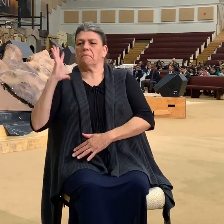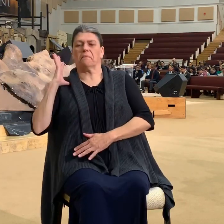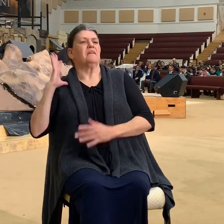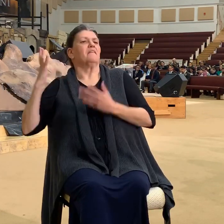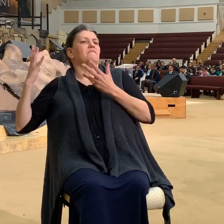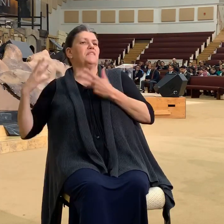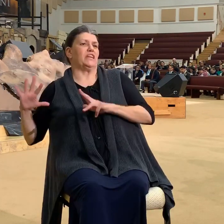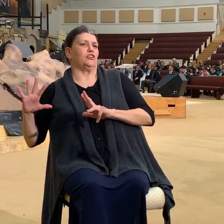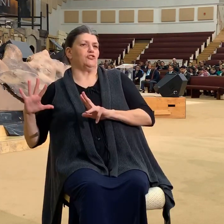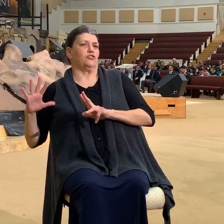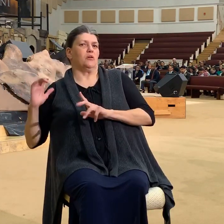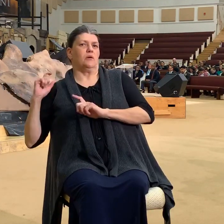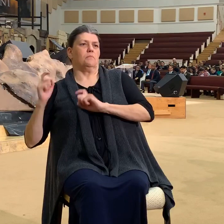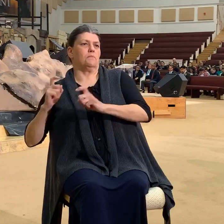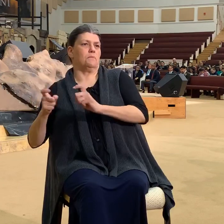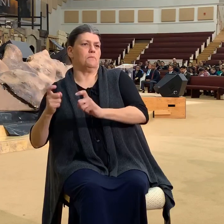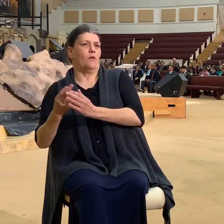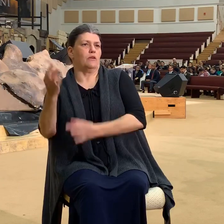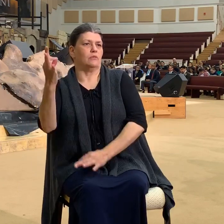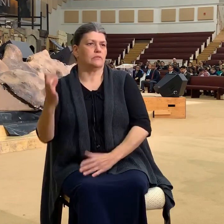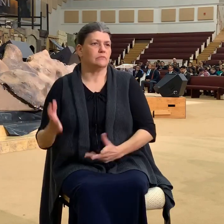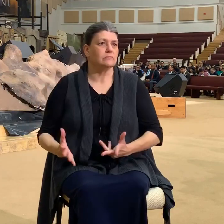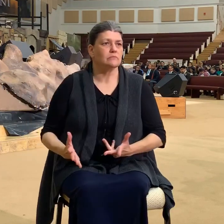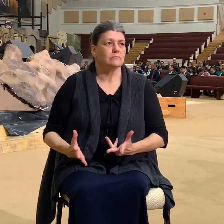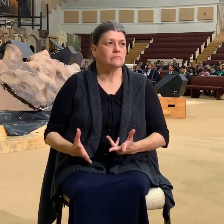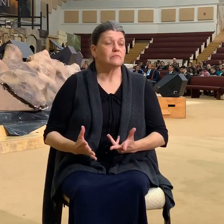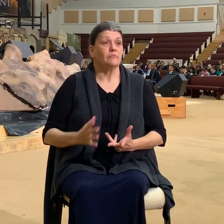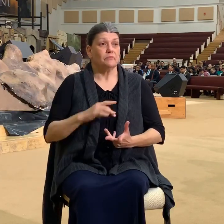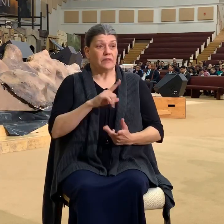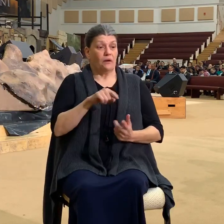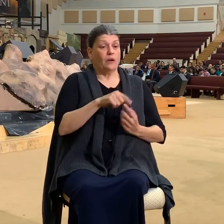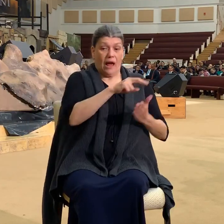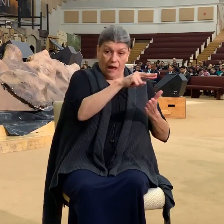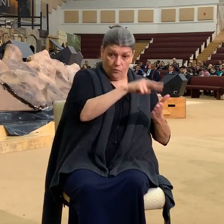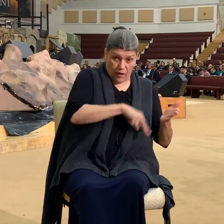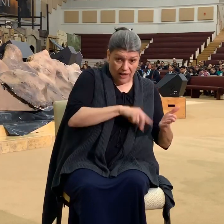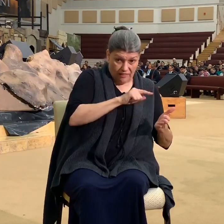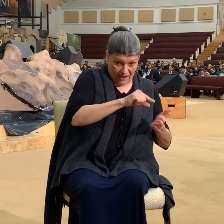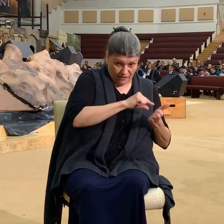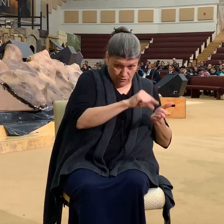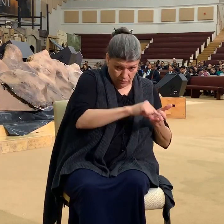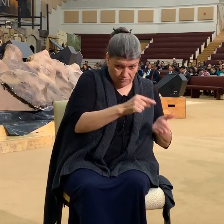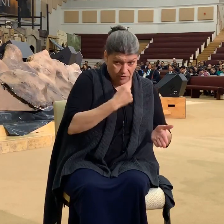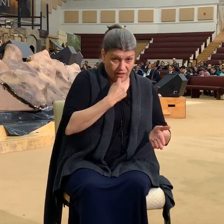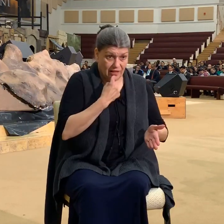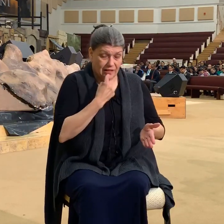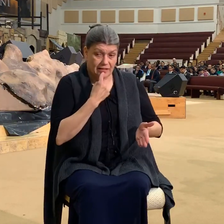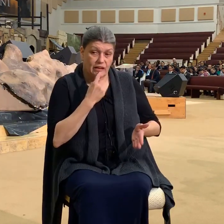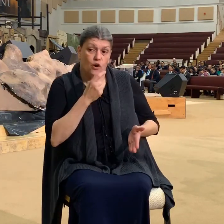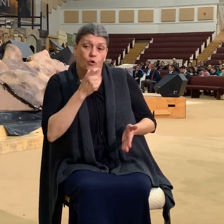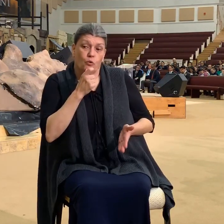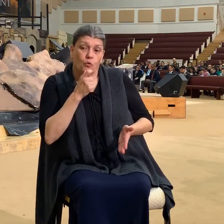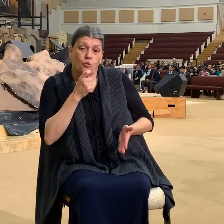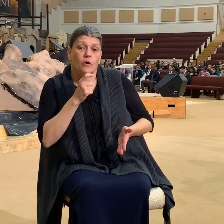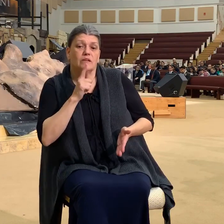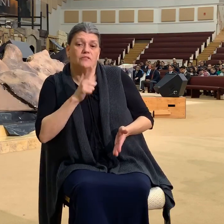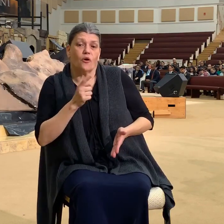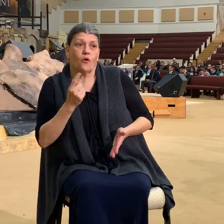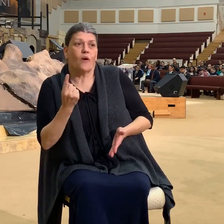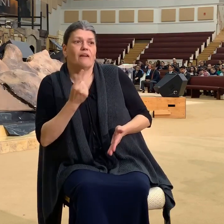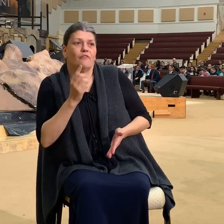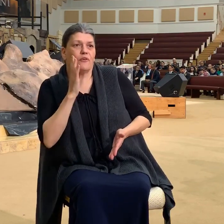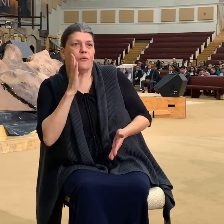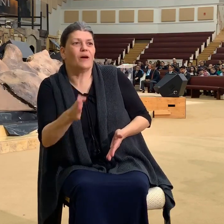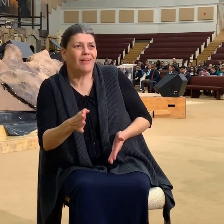I read to him that scripture that spoke of whosoever will. And I said, "I want you to call yourself Mr.